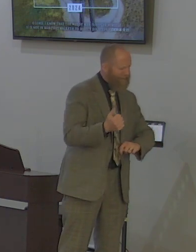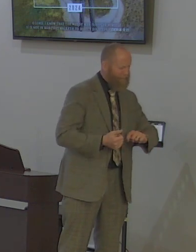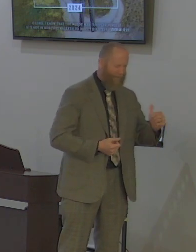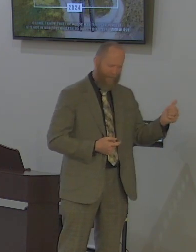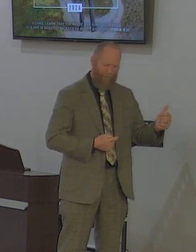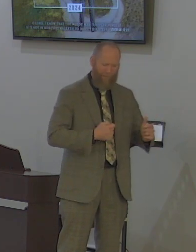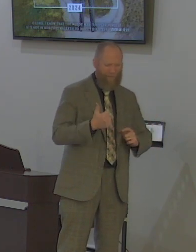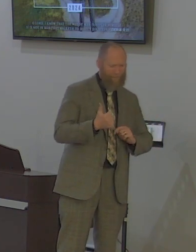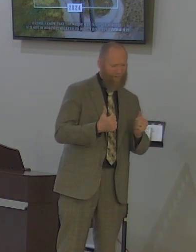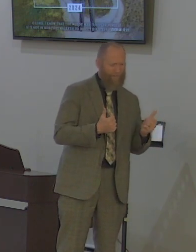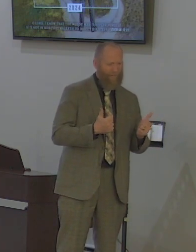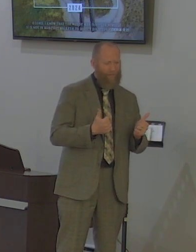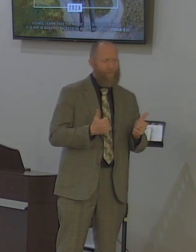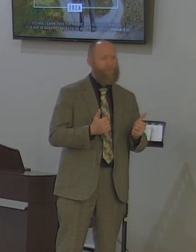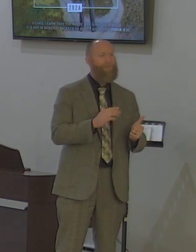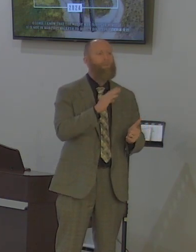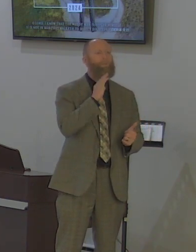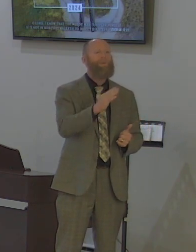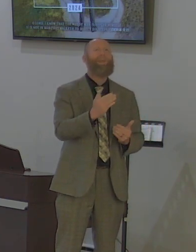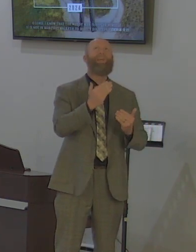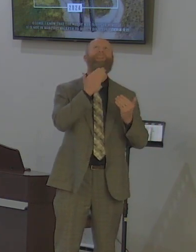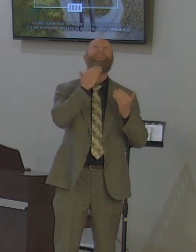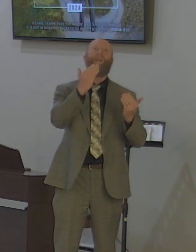gratitude. Stand with me.